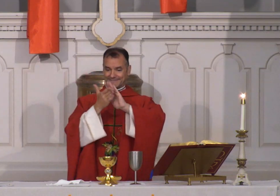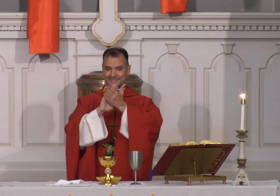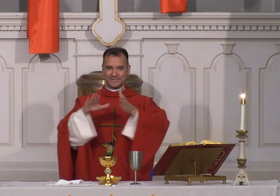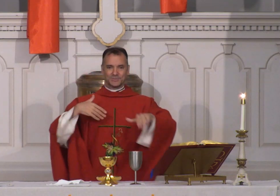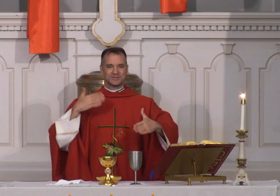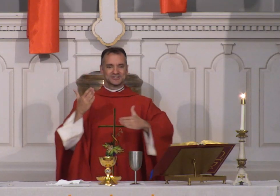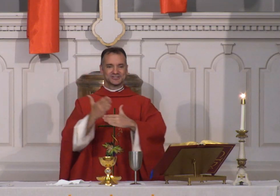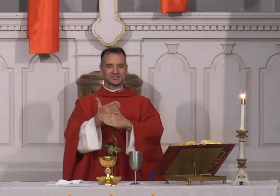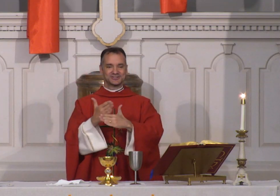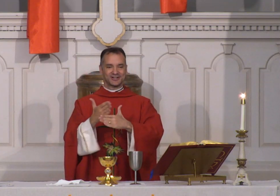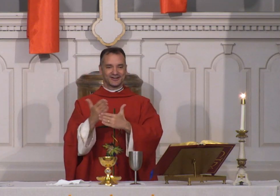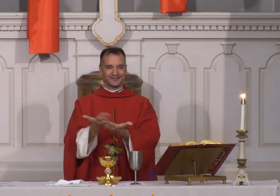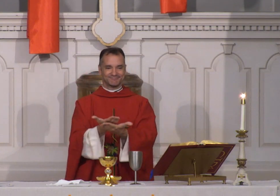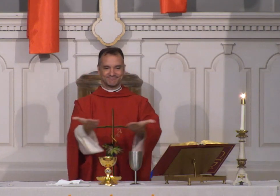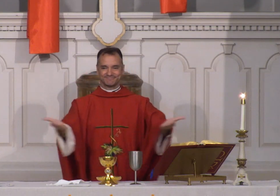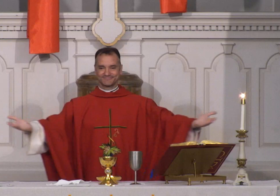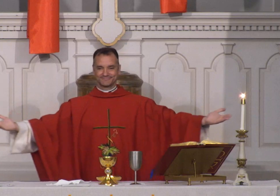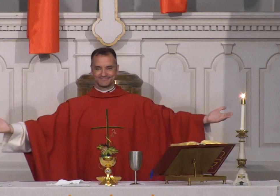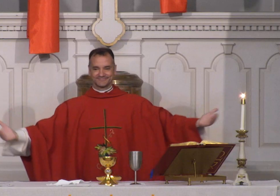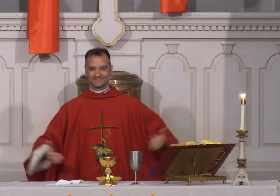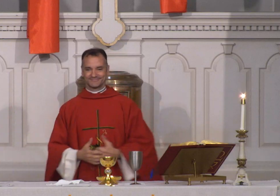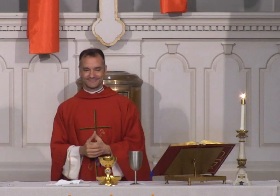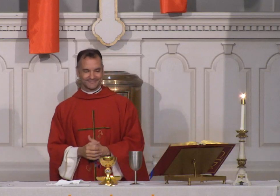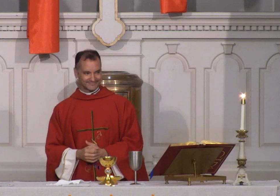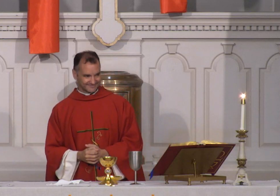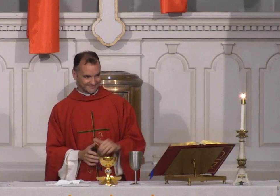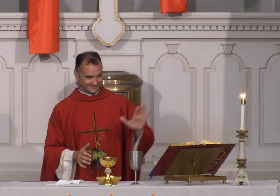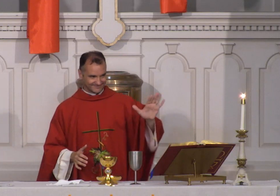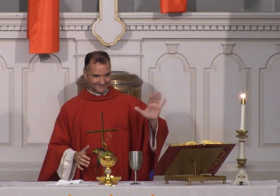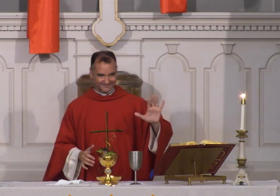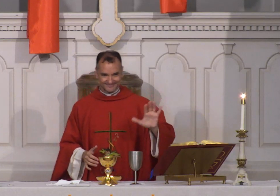Now let us offer each other a sign of peace.